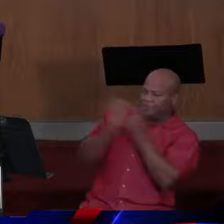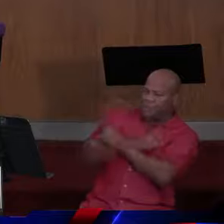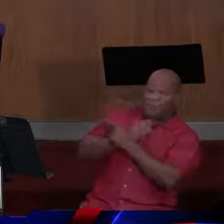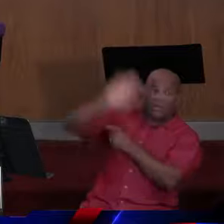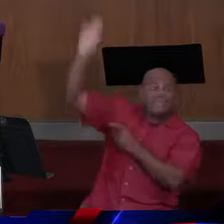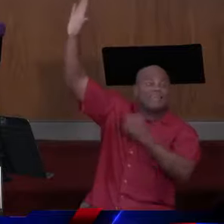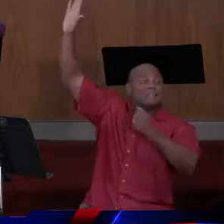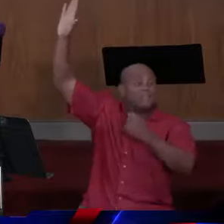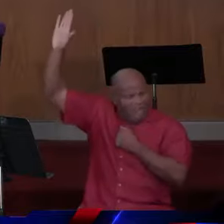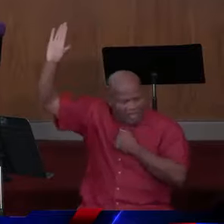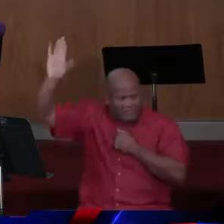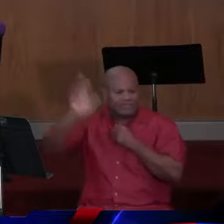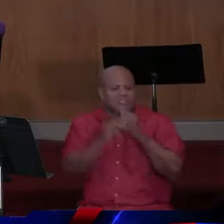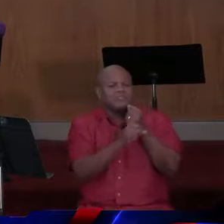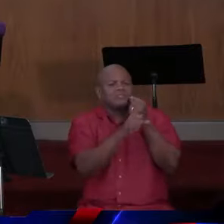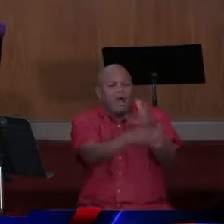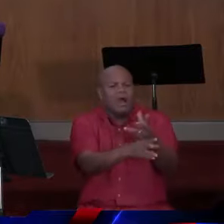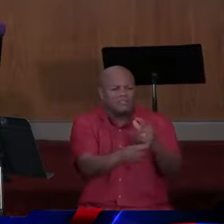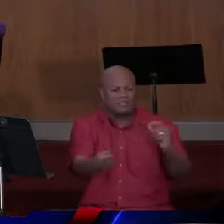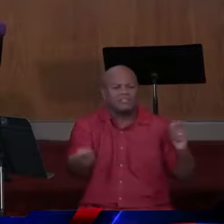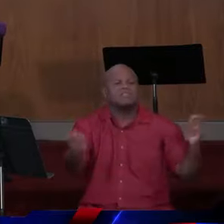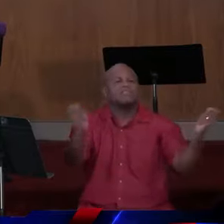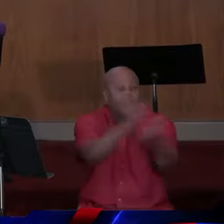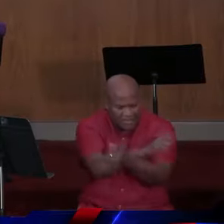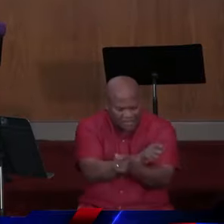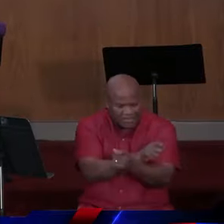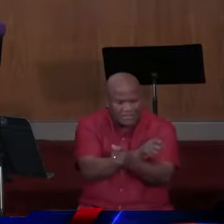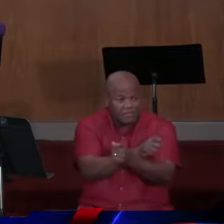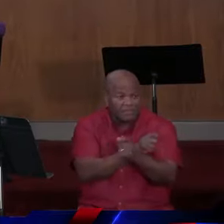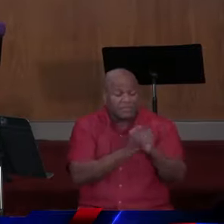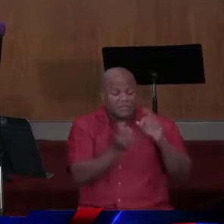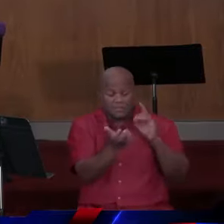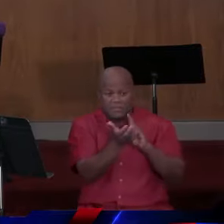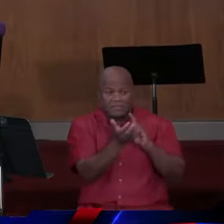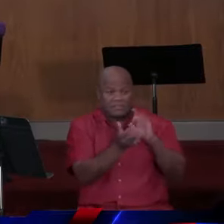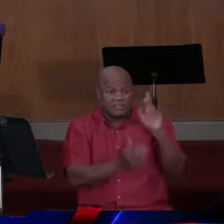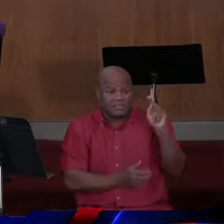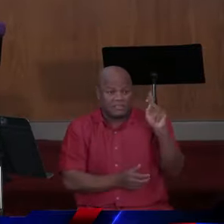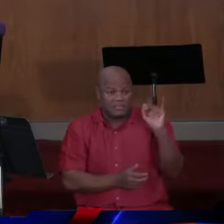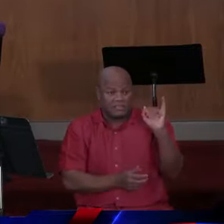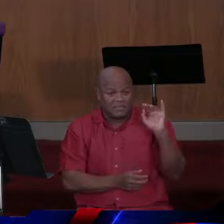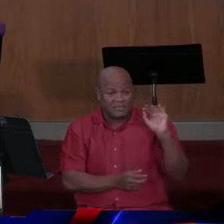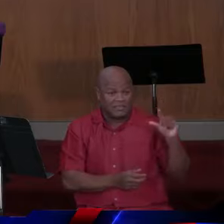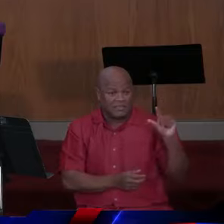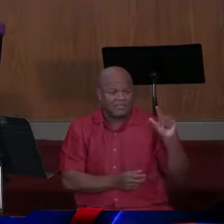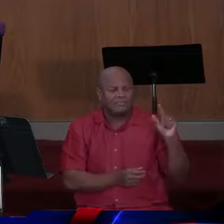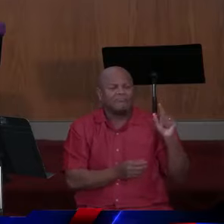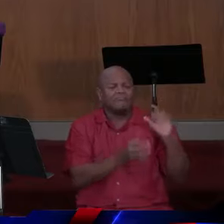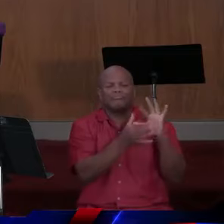Christ changes things. And when Dr. King talked about